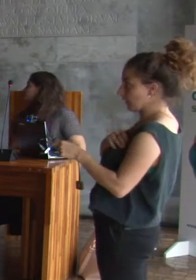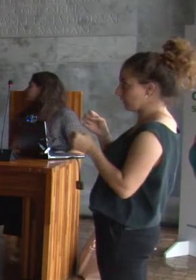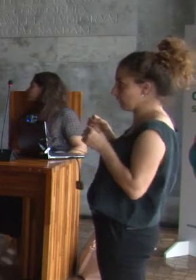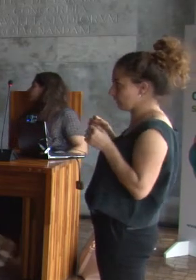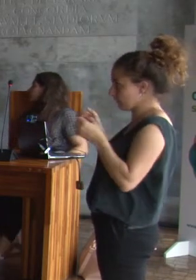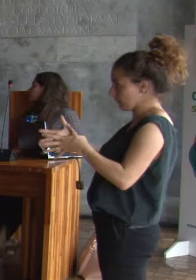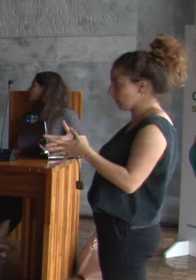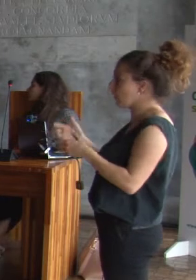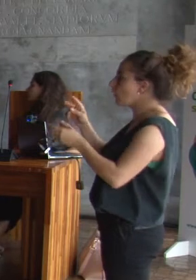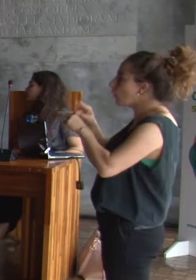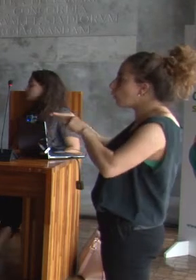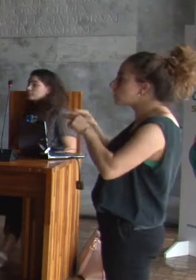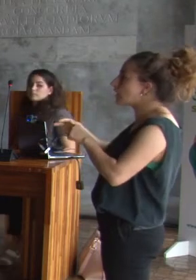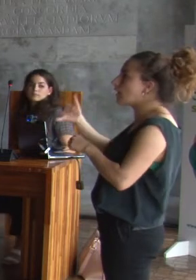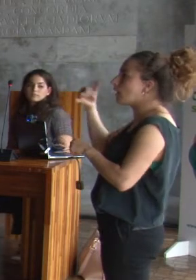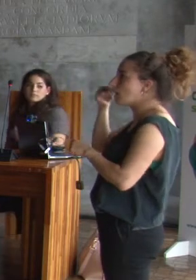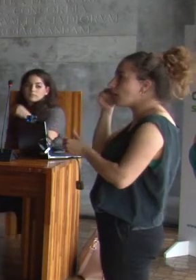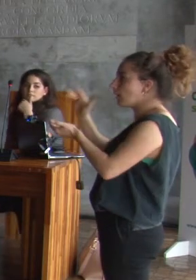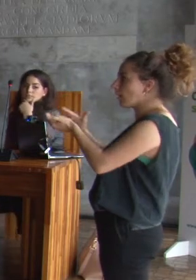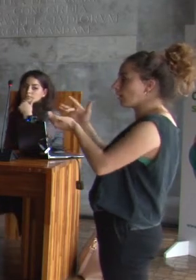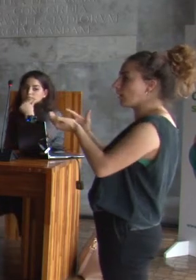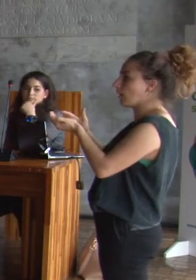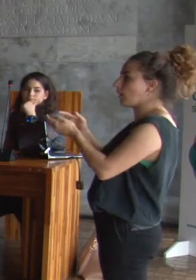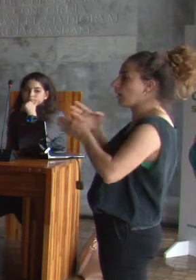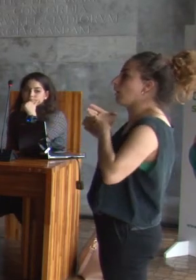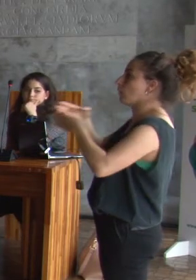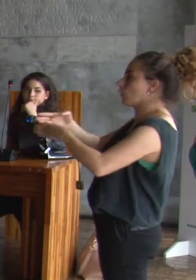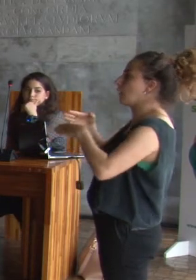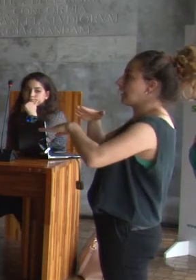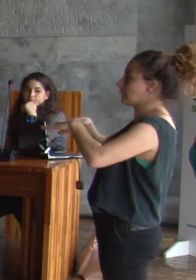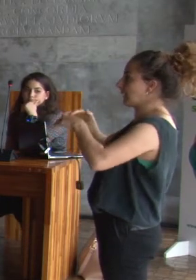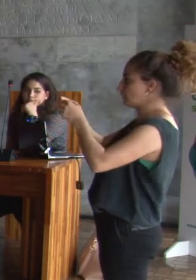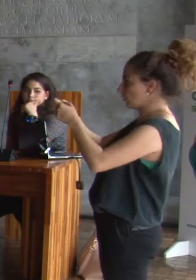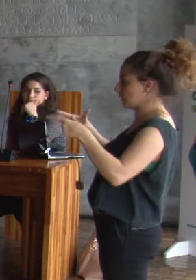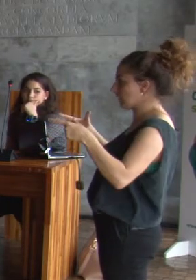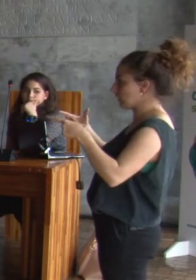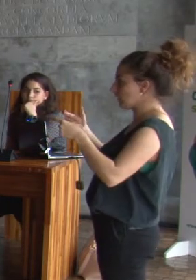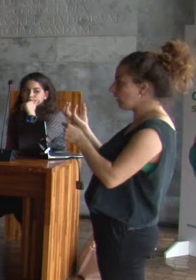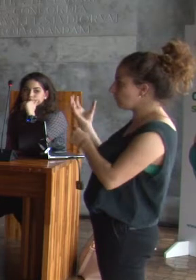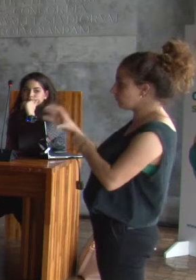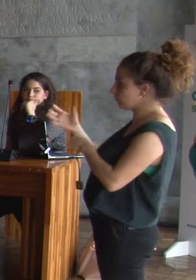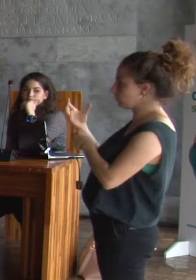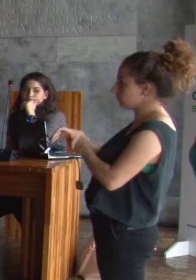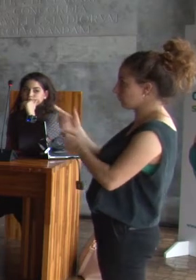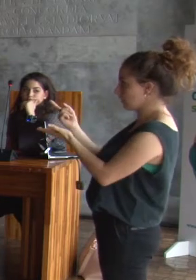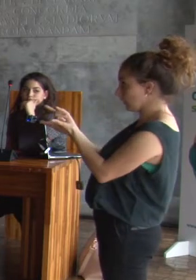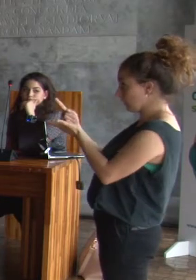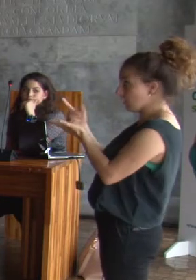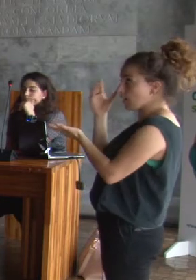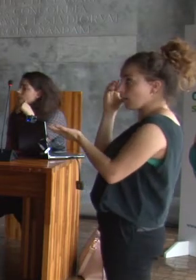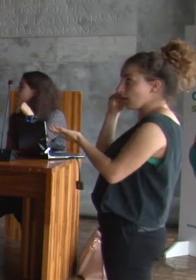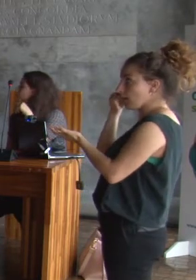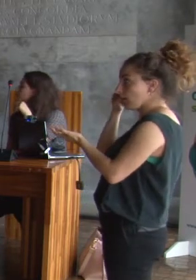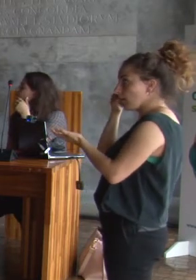volunteers, employed mobile phones to share their own urban experience by posting geolocated audio recordings on the Blind Wiki platform.